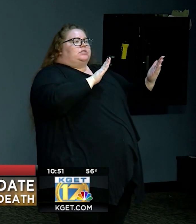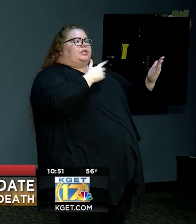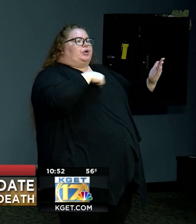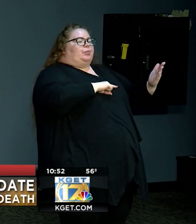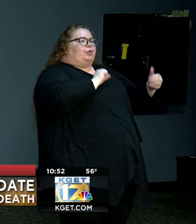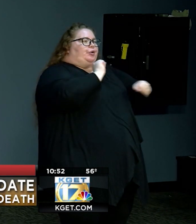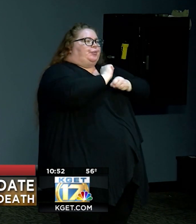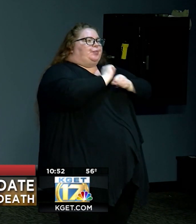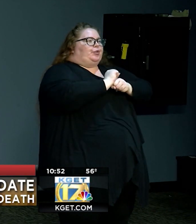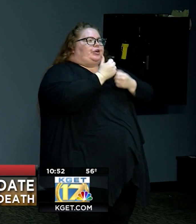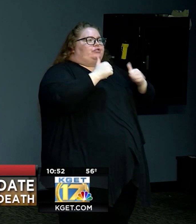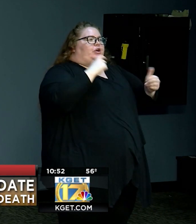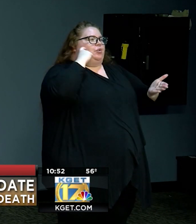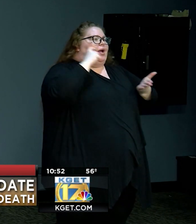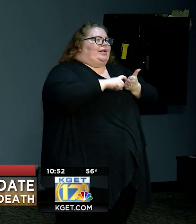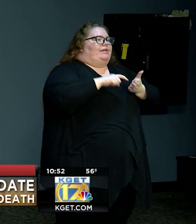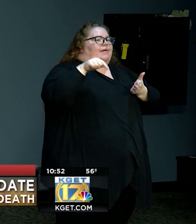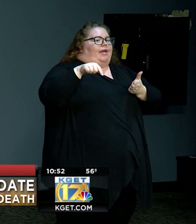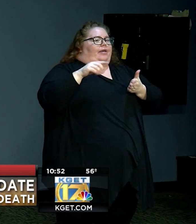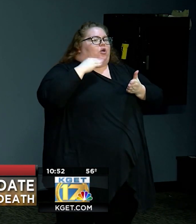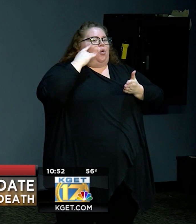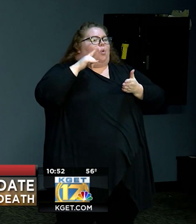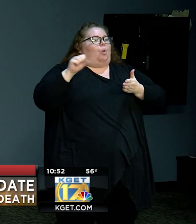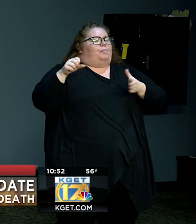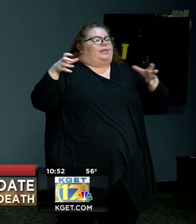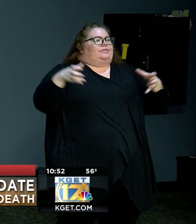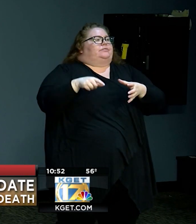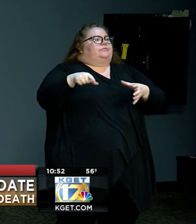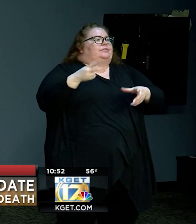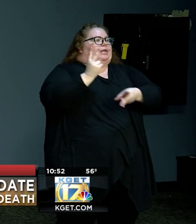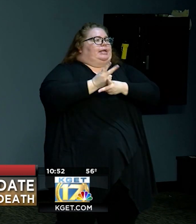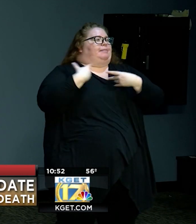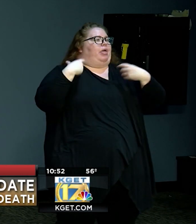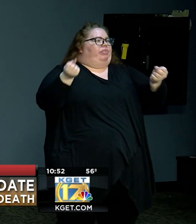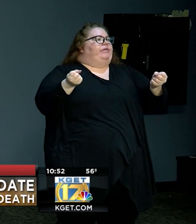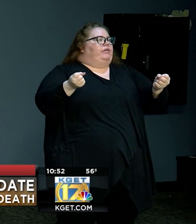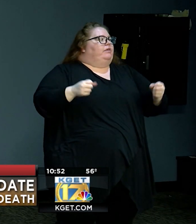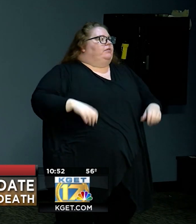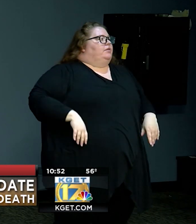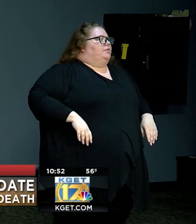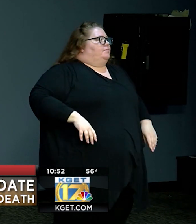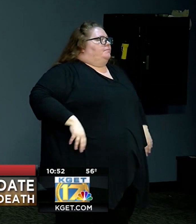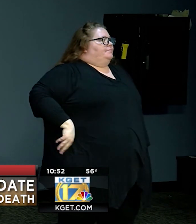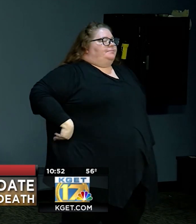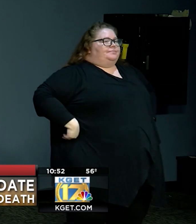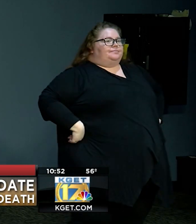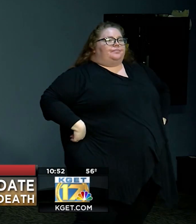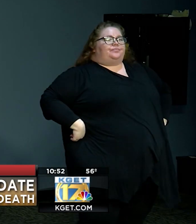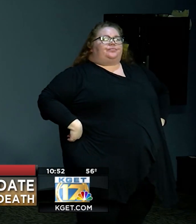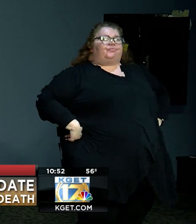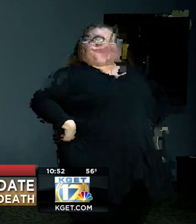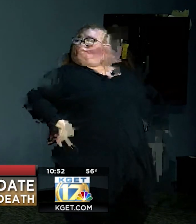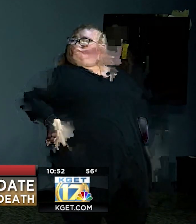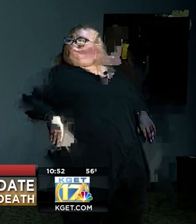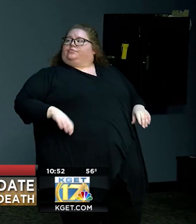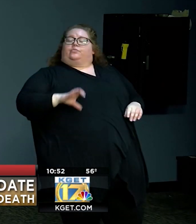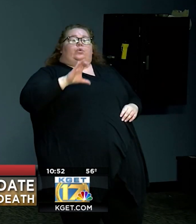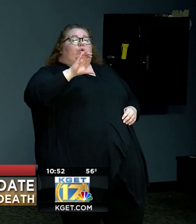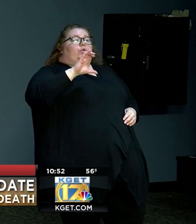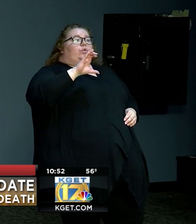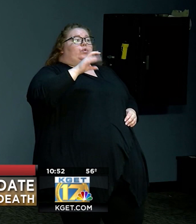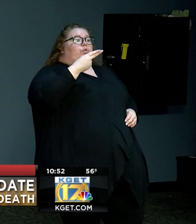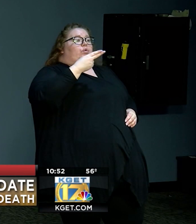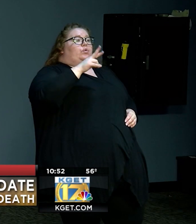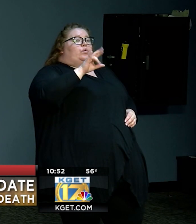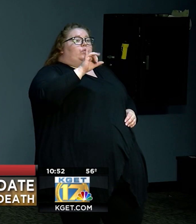to identify to keep that population healthy and direct them to where they can receive services. And for Christian Clay, can we talk more about